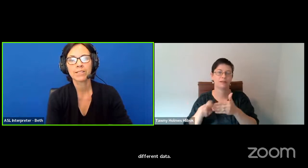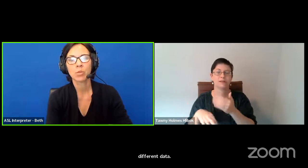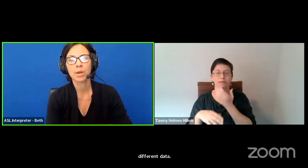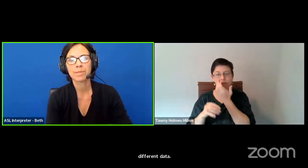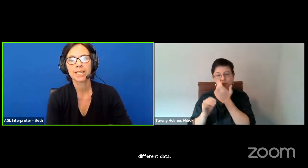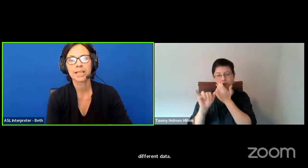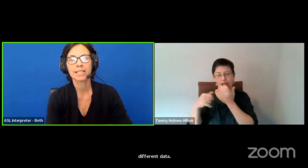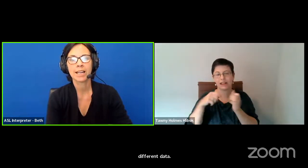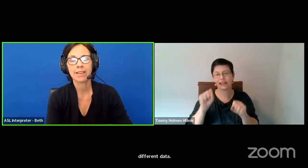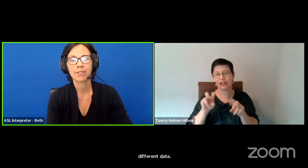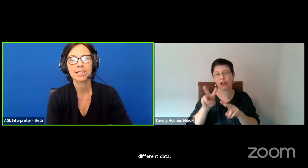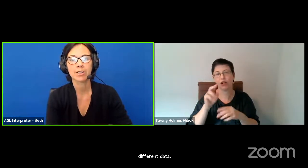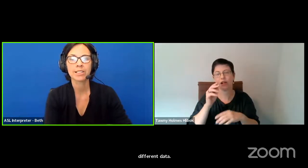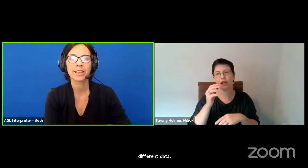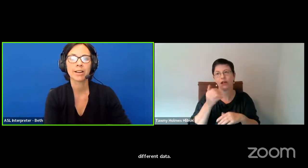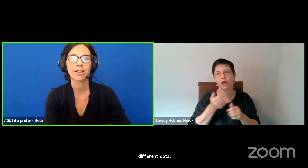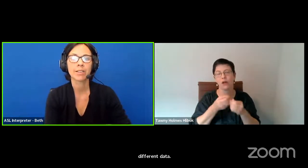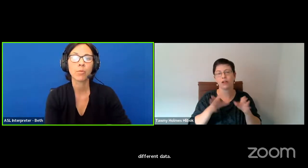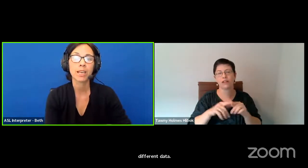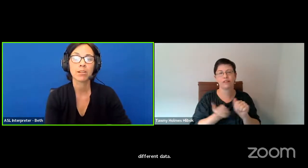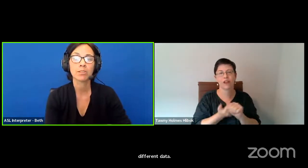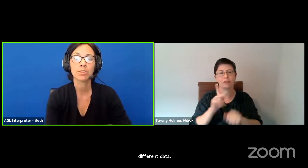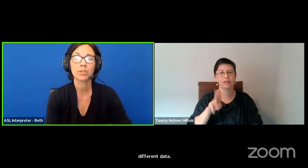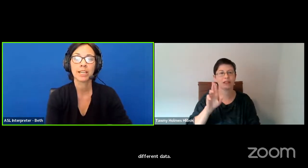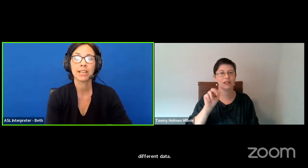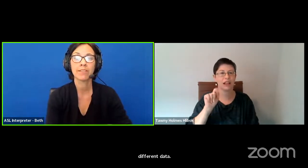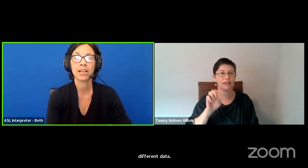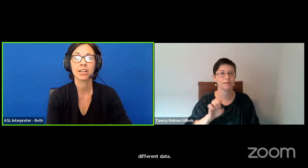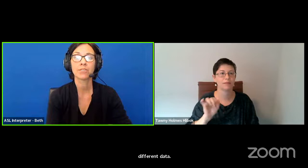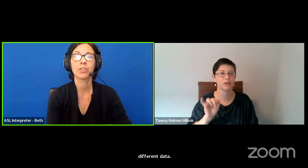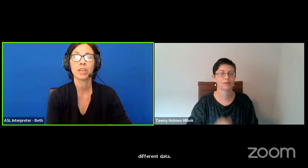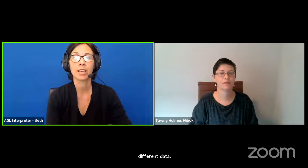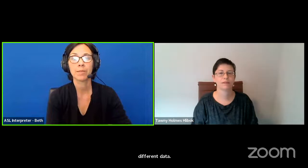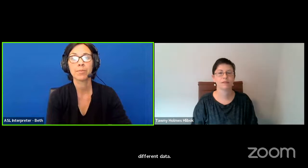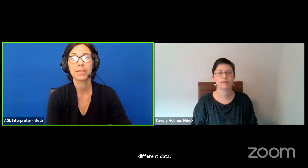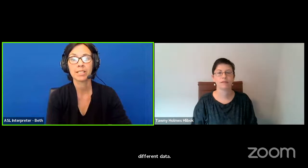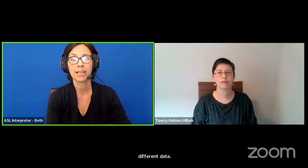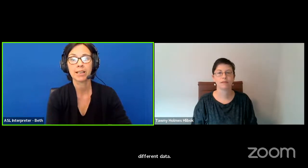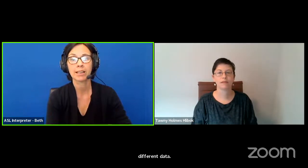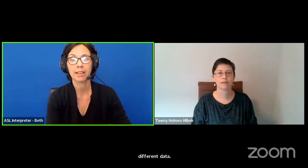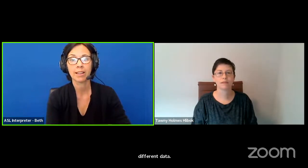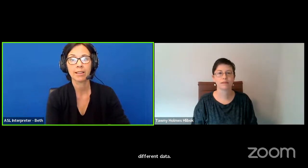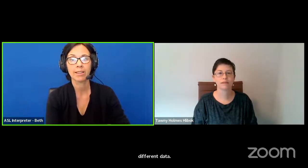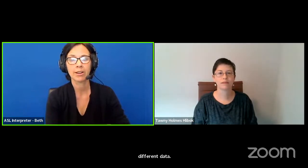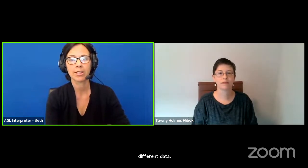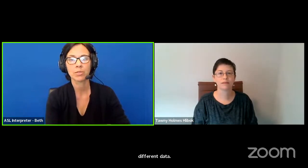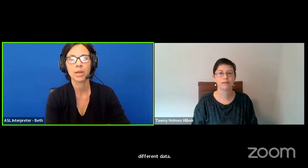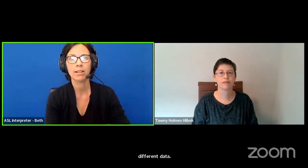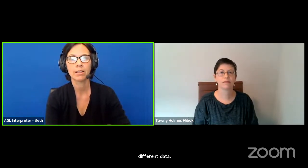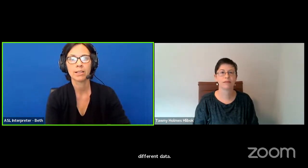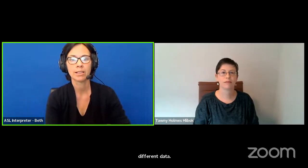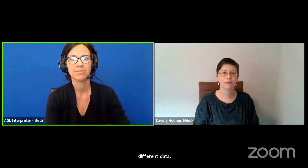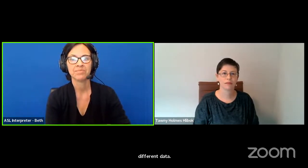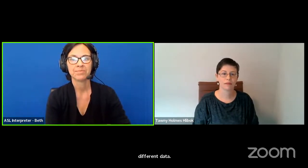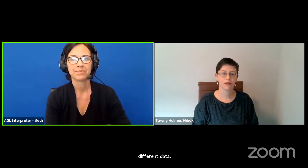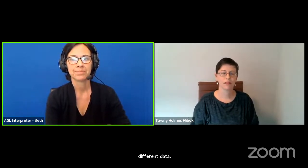there are different websites that have results there that we can also take advantage of looking up the data there as